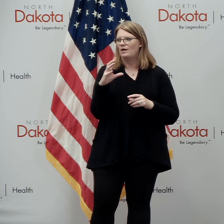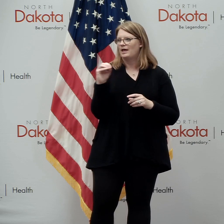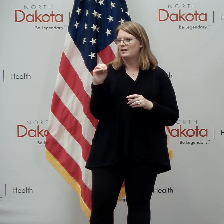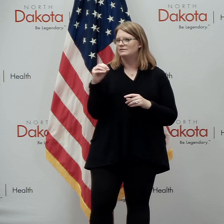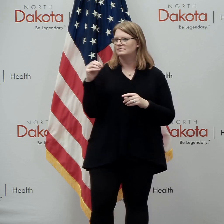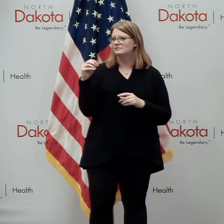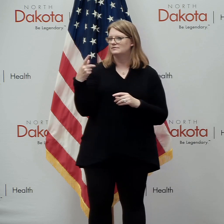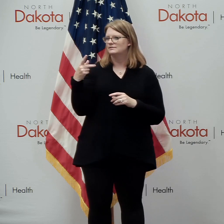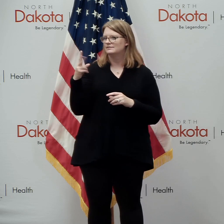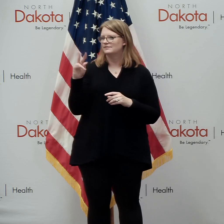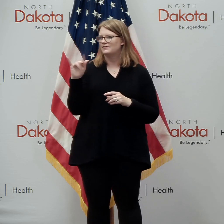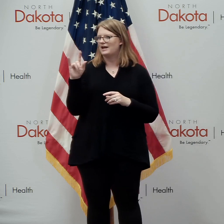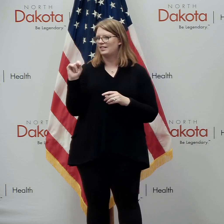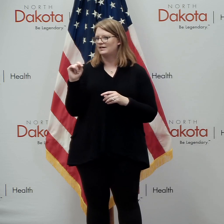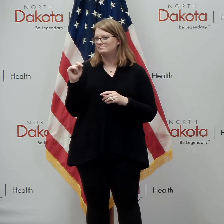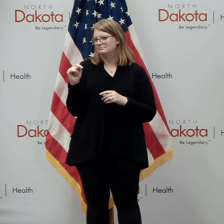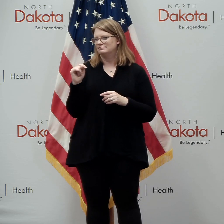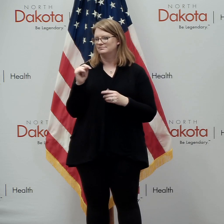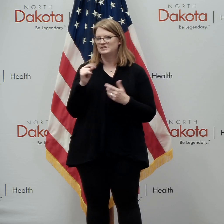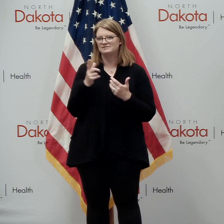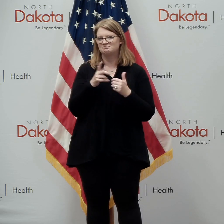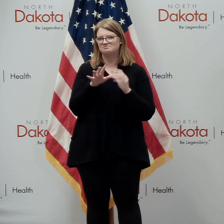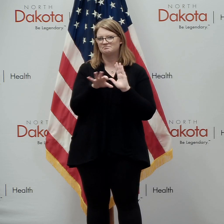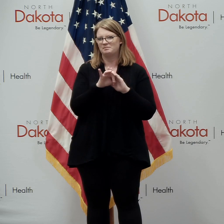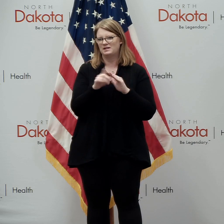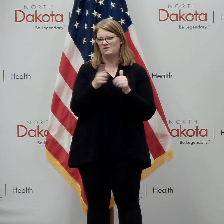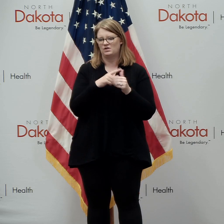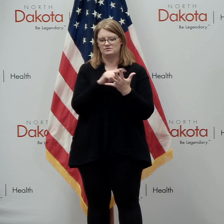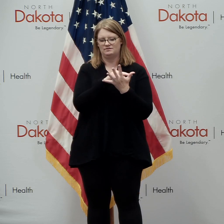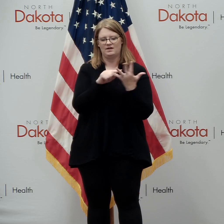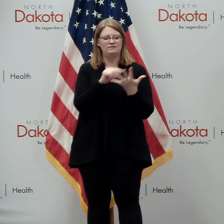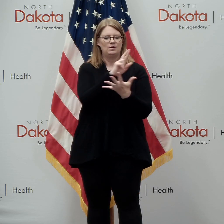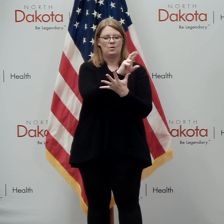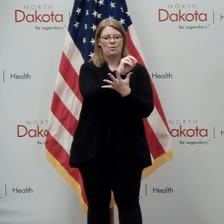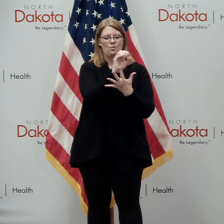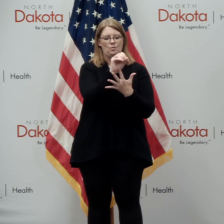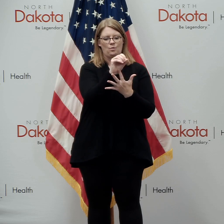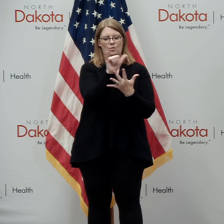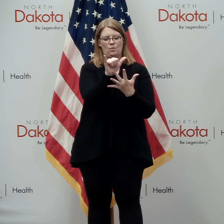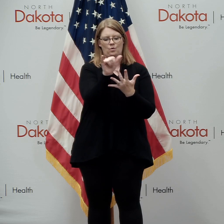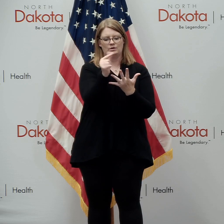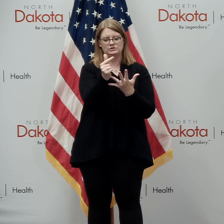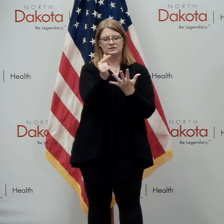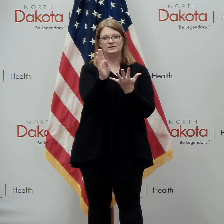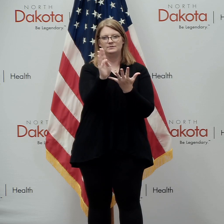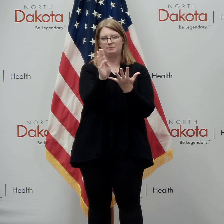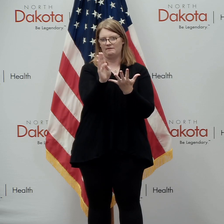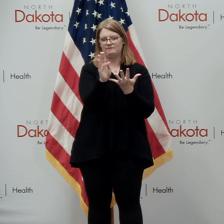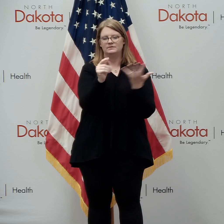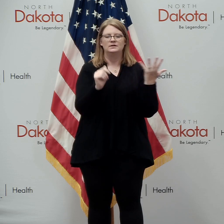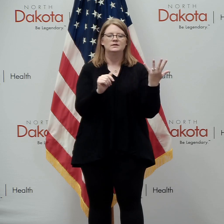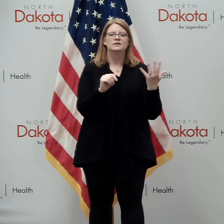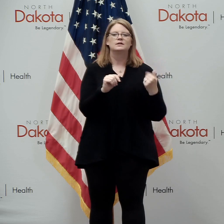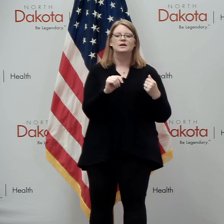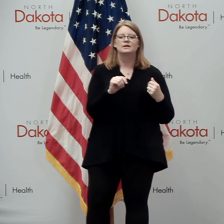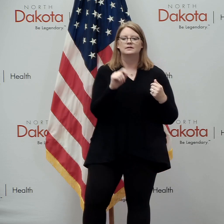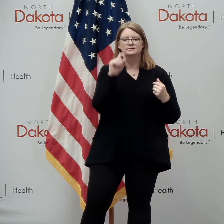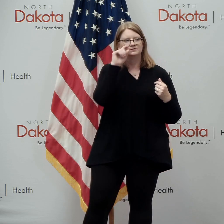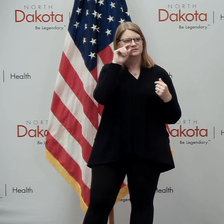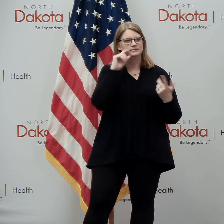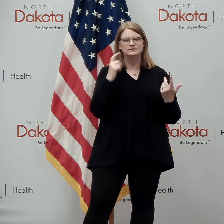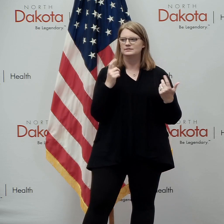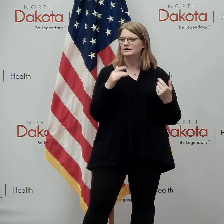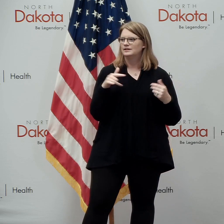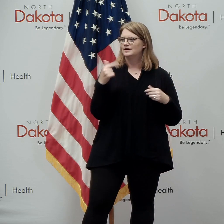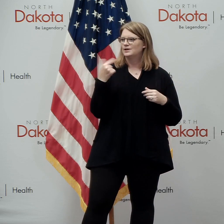just took the first 5. But blue is the new normal, and blue is even better than green, and so it's easy to think about